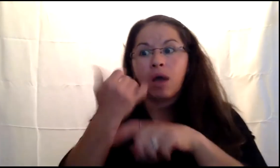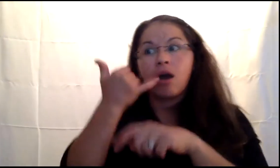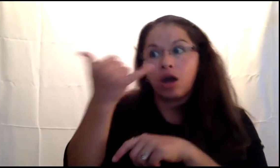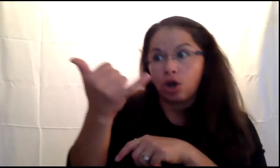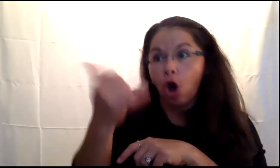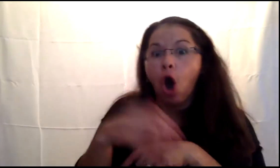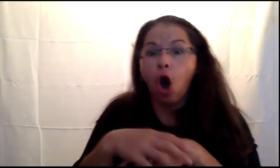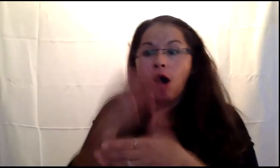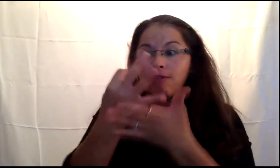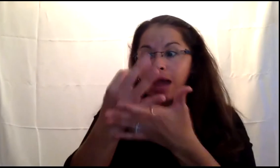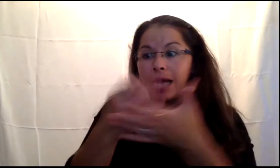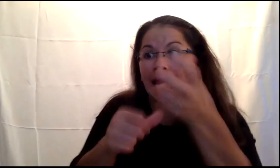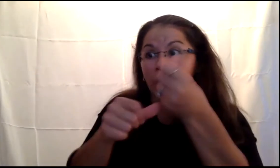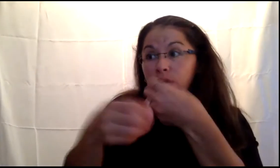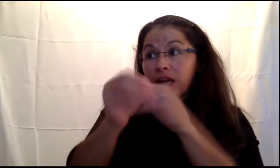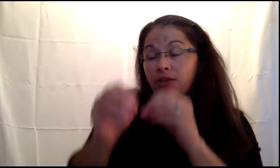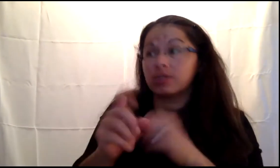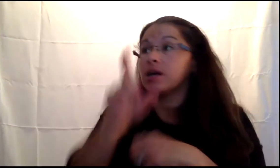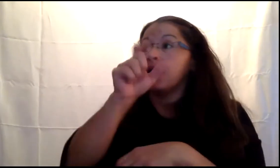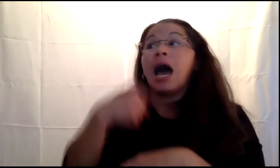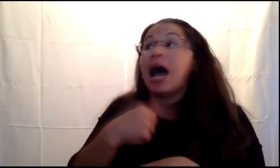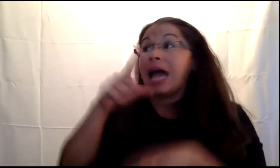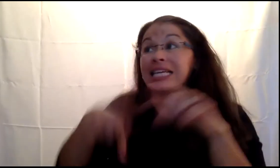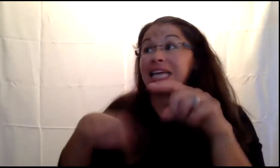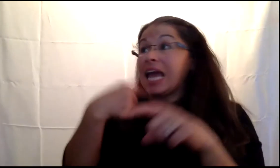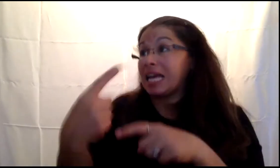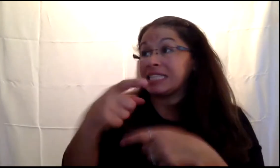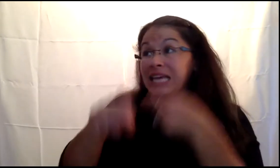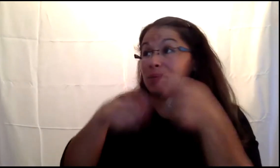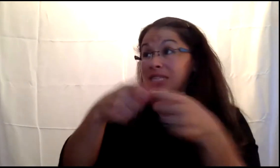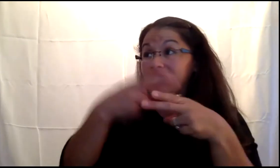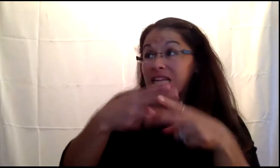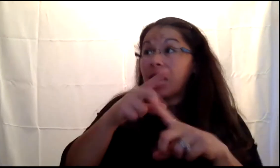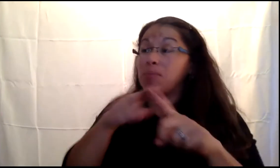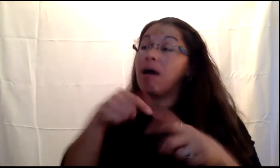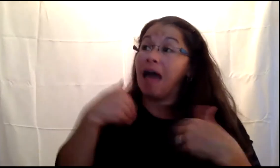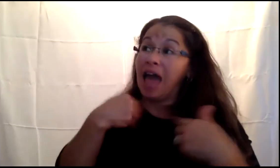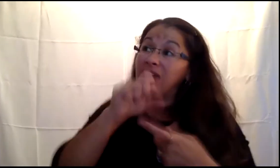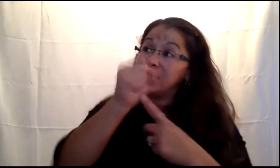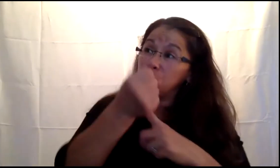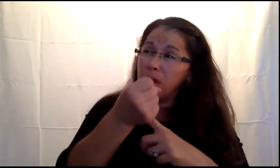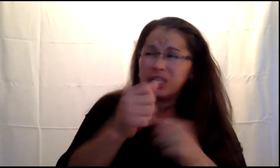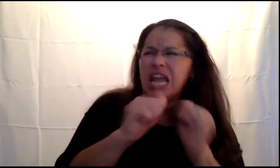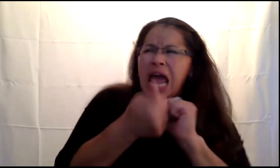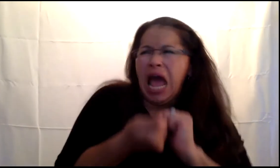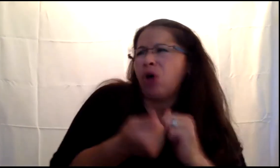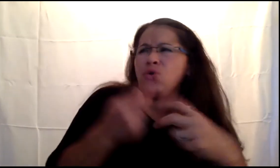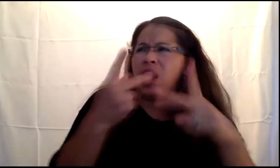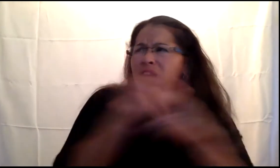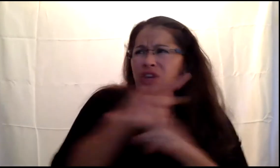about, but this is the situation. How are we navigating this paperwork? And so even if you have citizenship, if you're worried about the